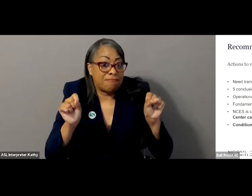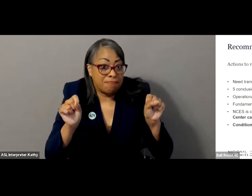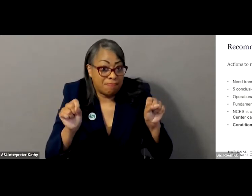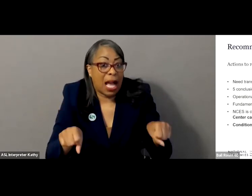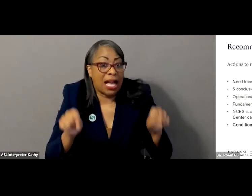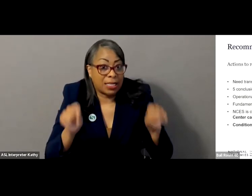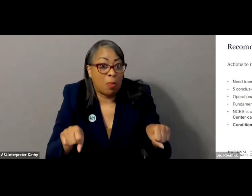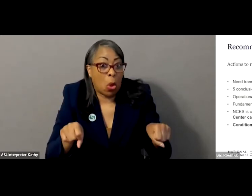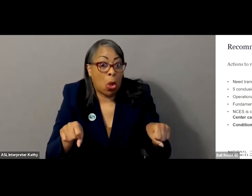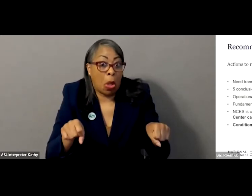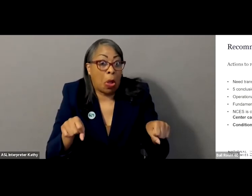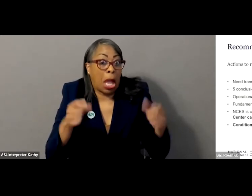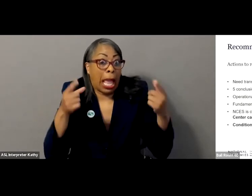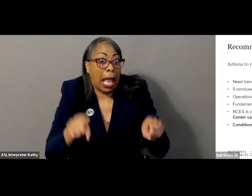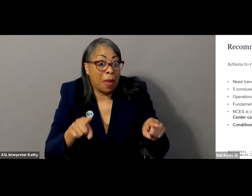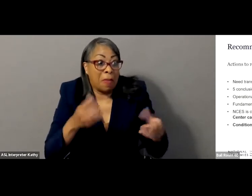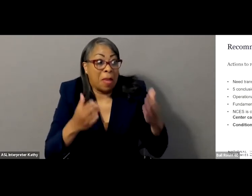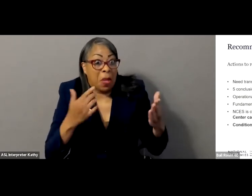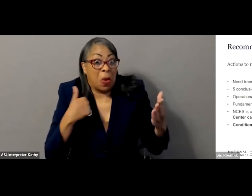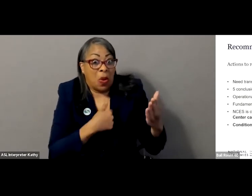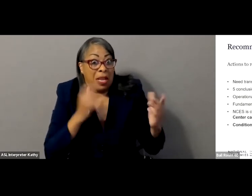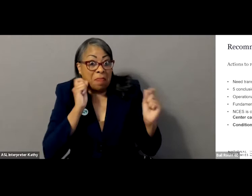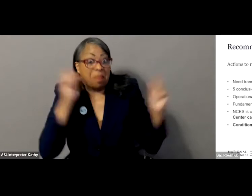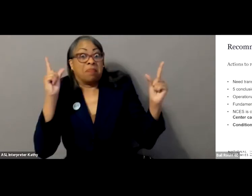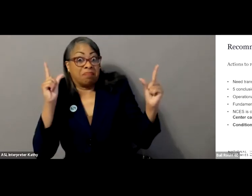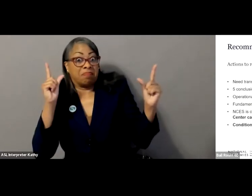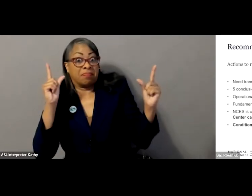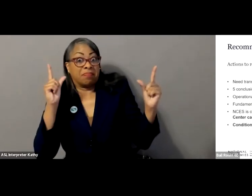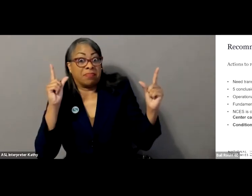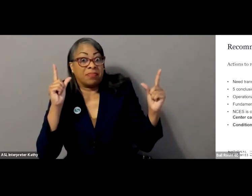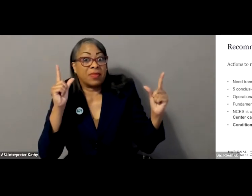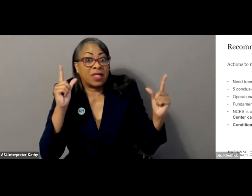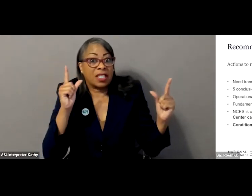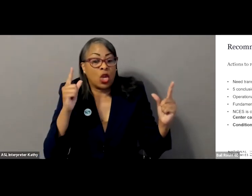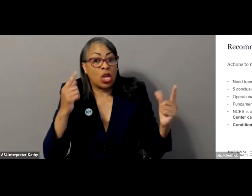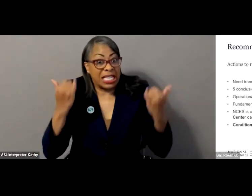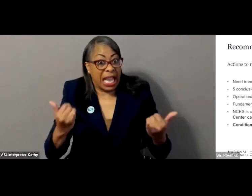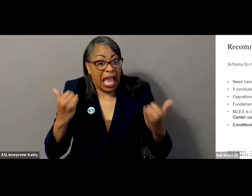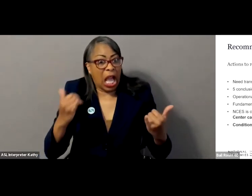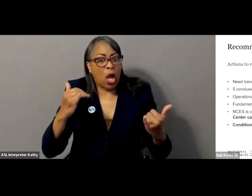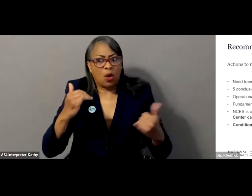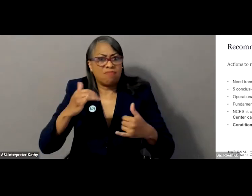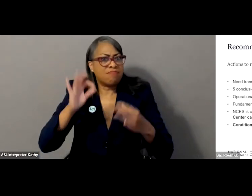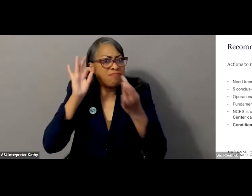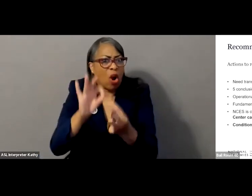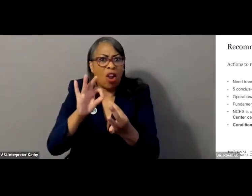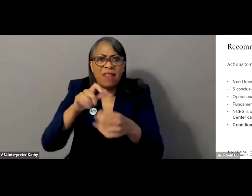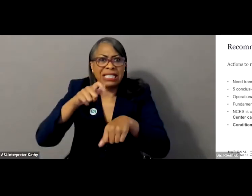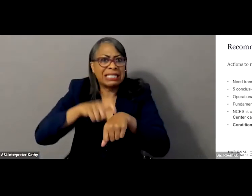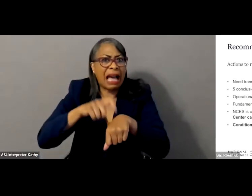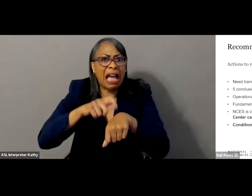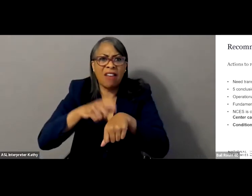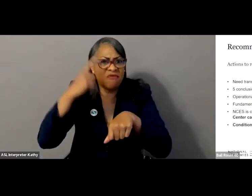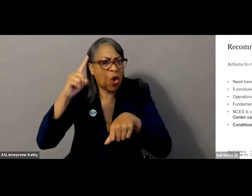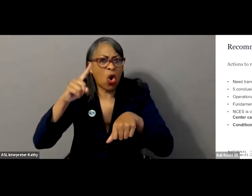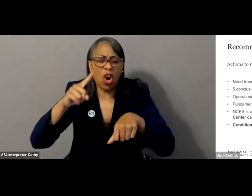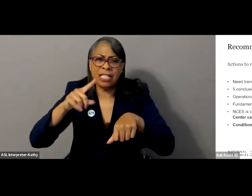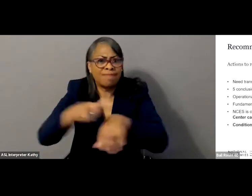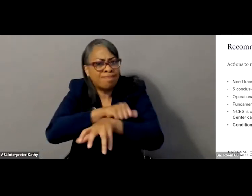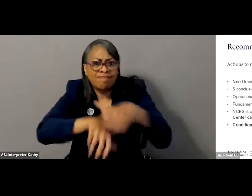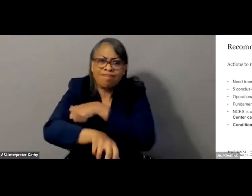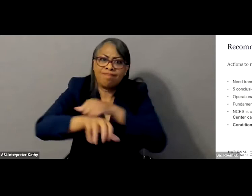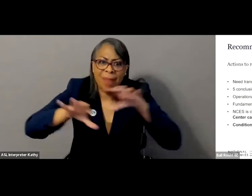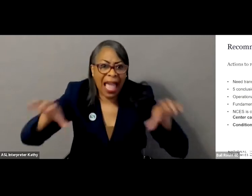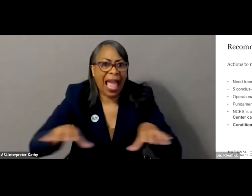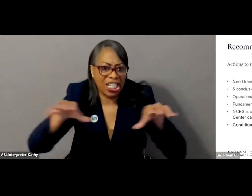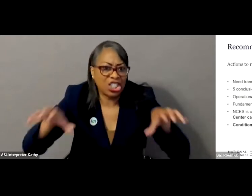would surprise us. And part of the reason is that we think conditions are better than ever to take action. There's a